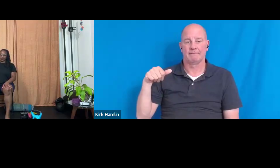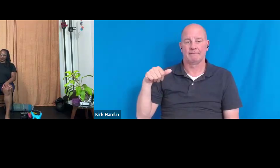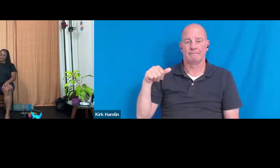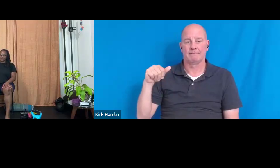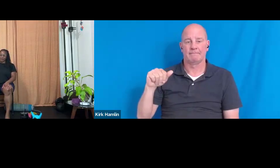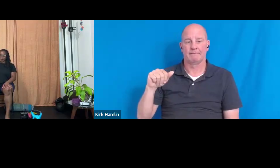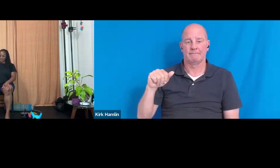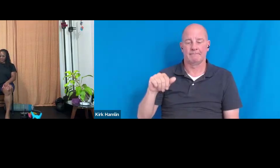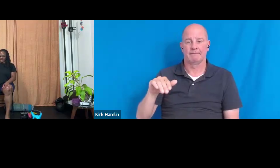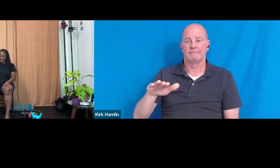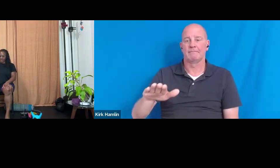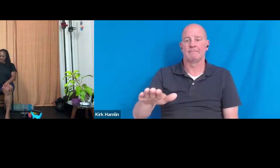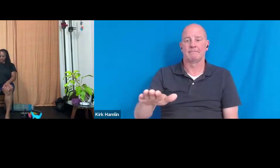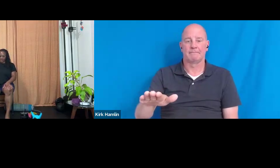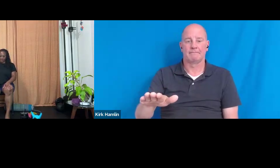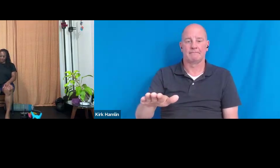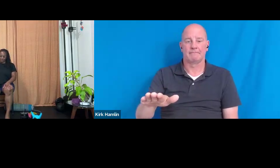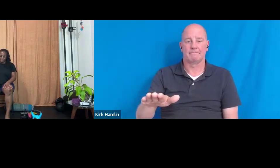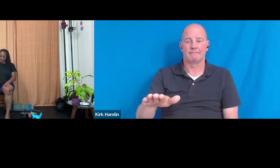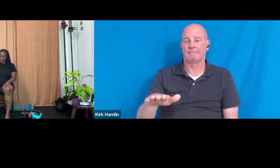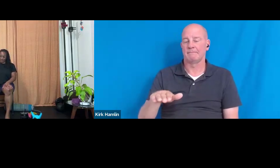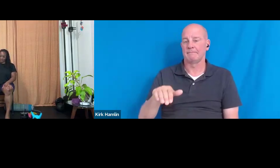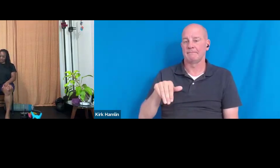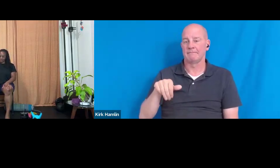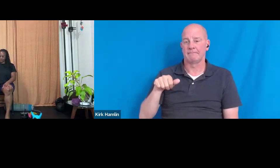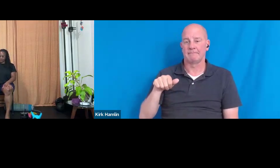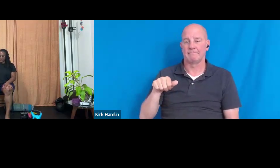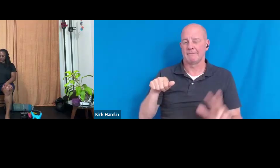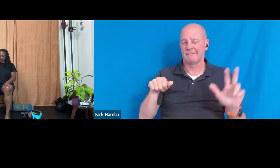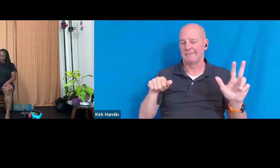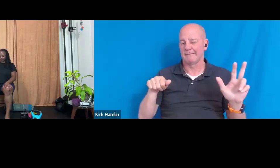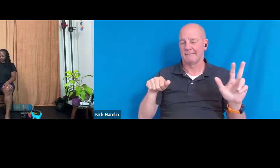Slide, get closer to your bottom and away. 3 more times.